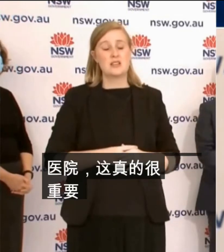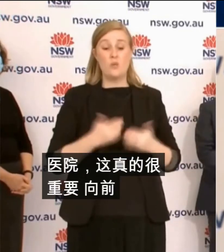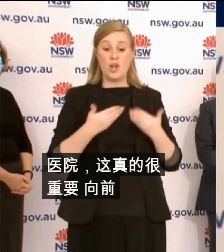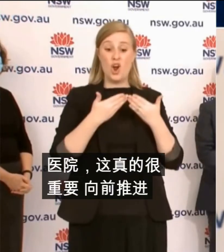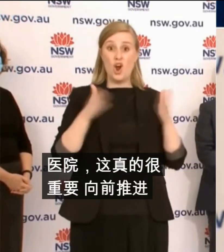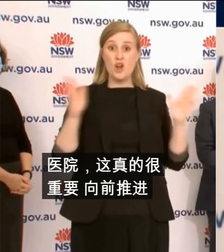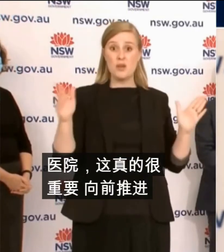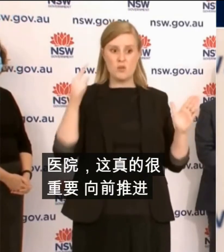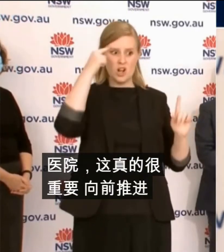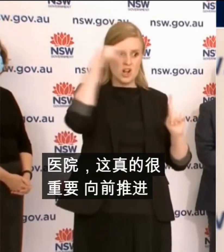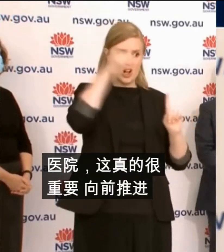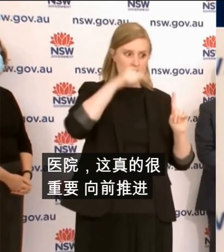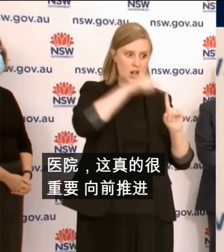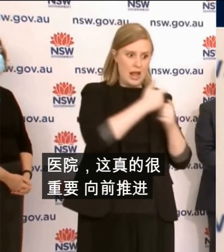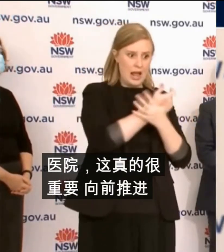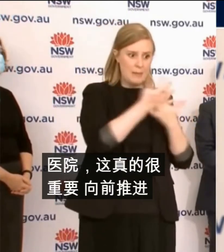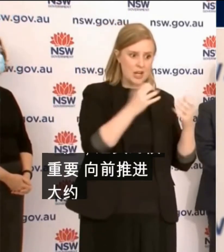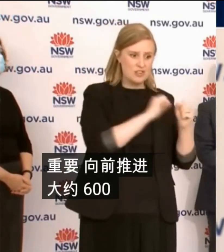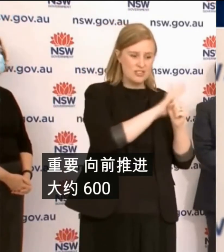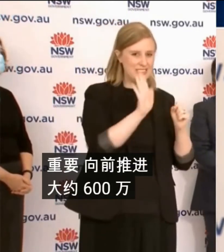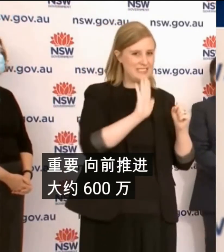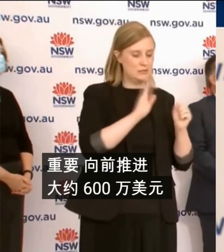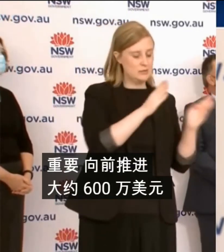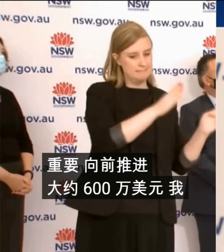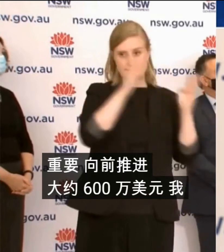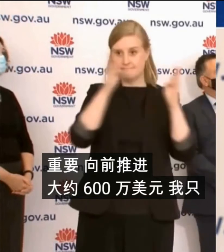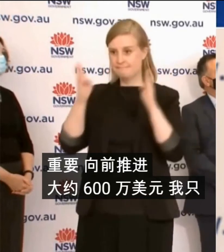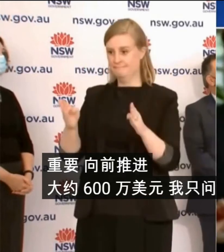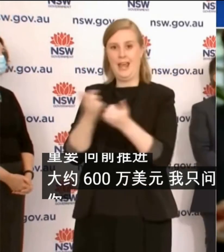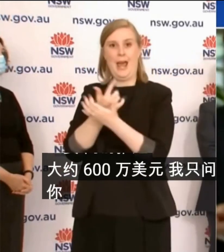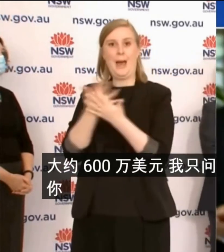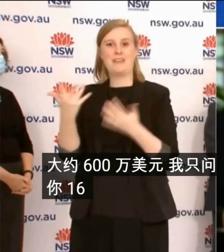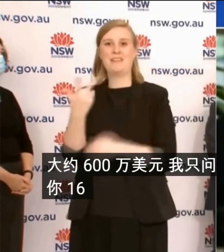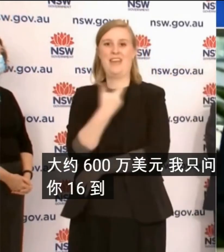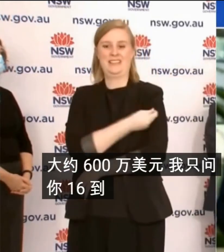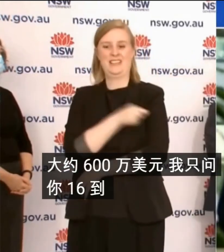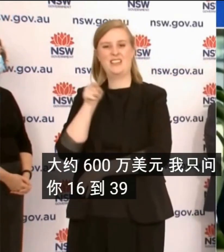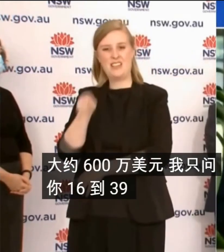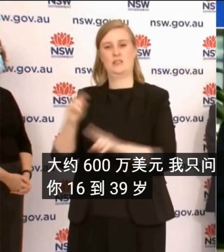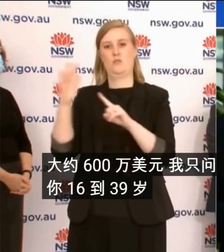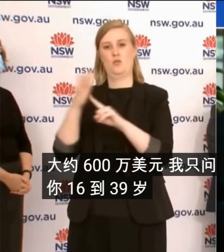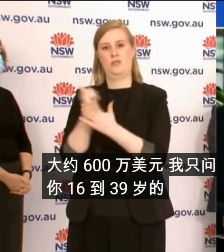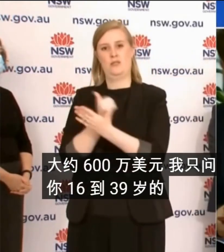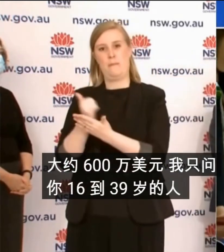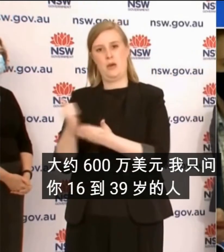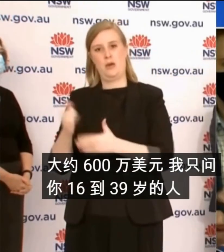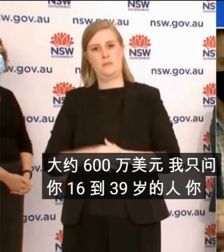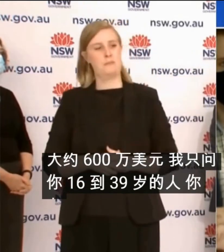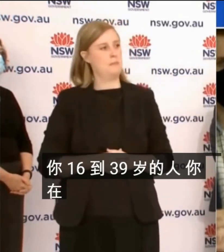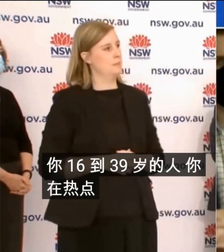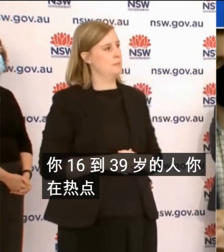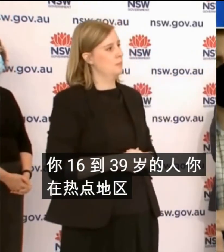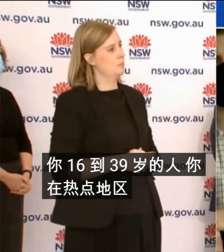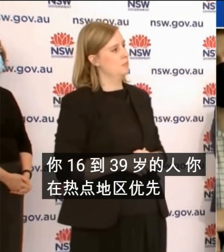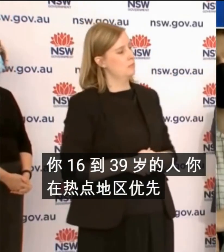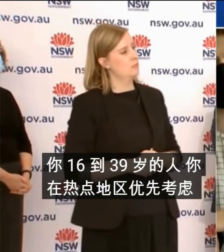really important moving forward. Can I just ask you about 16 to 39-year-olds? You've